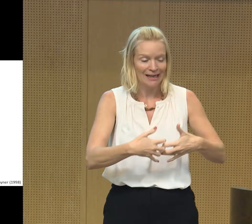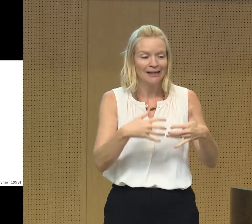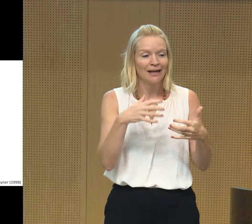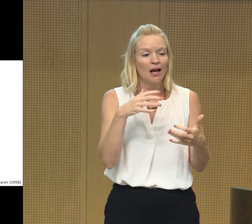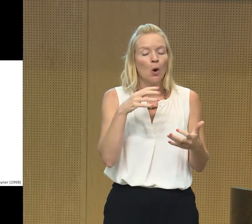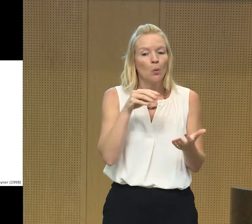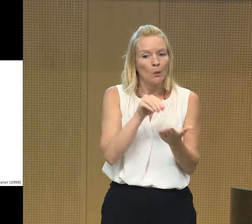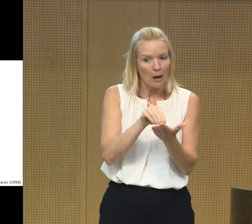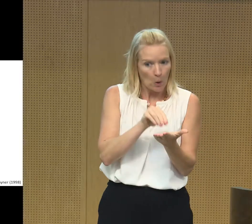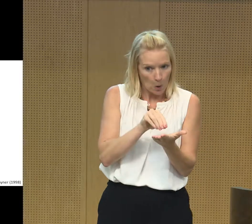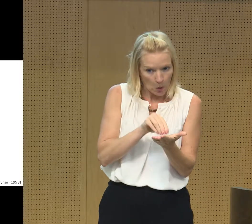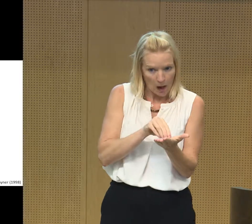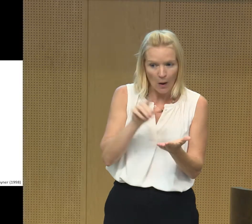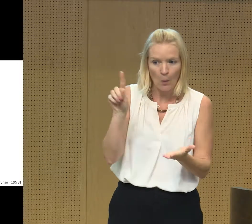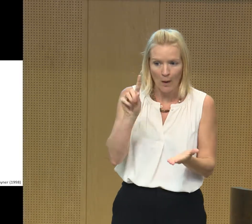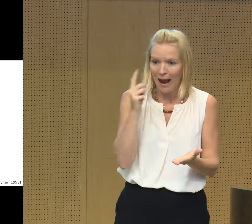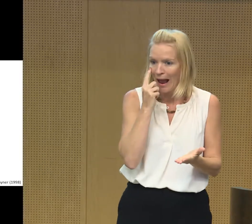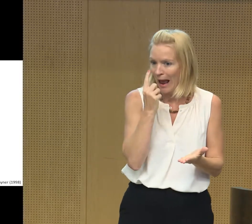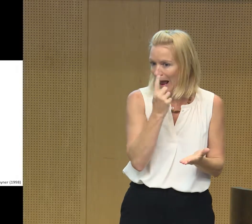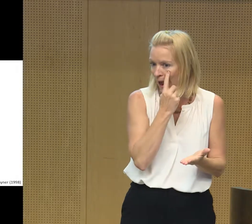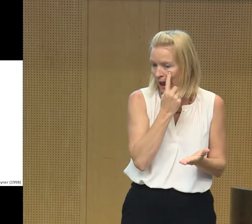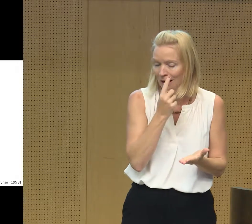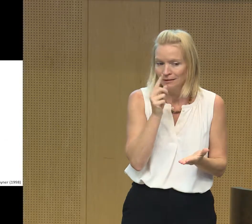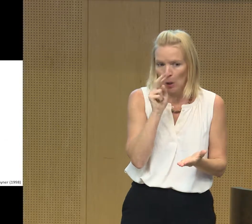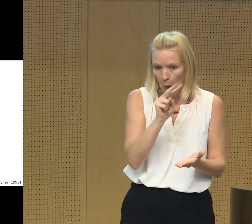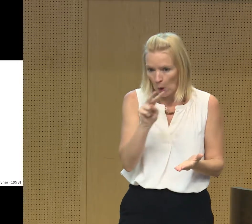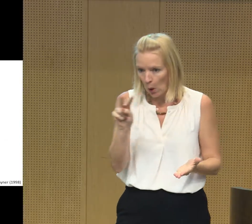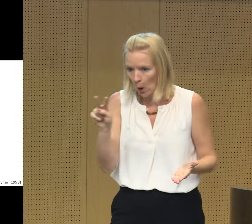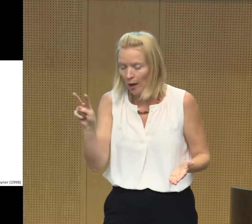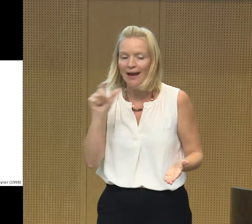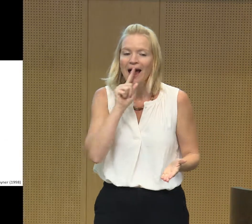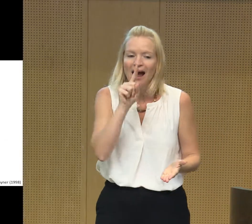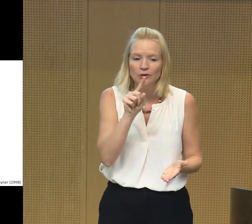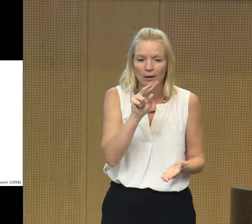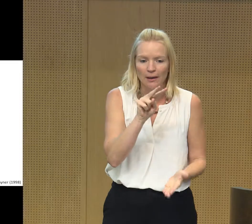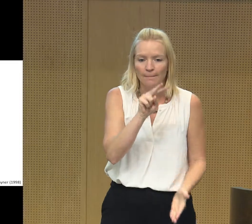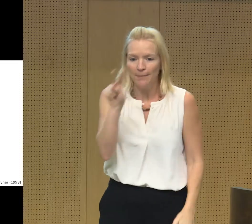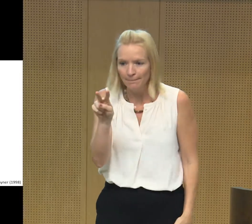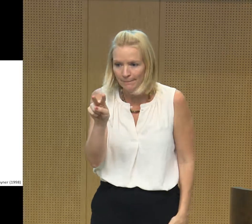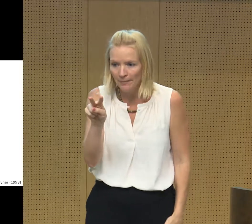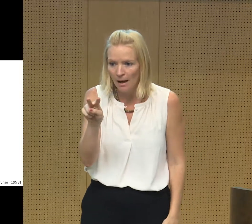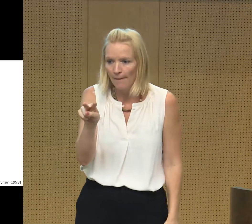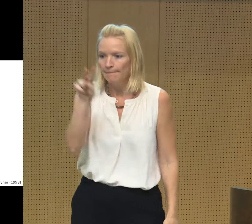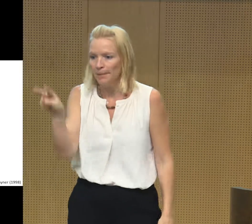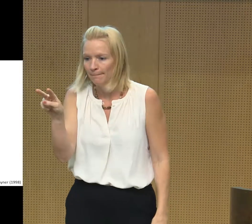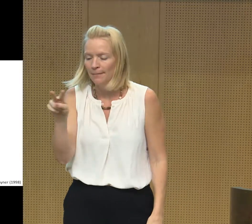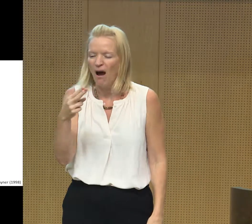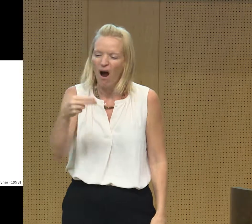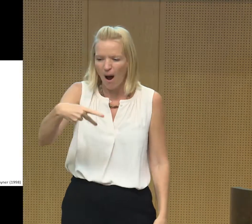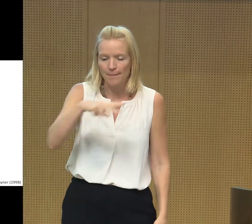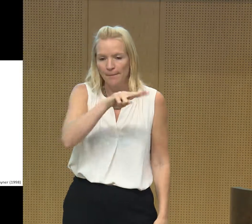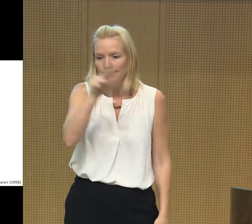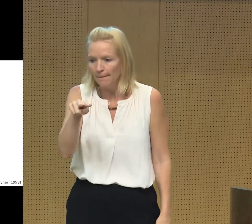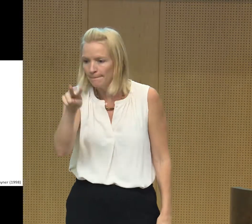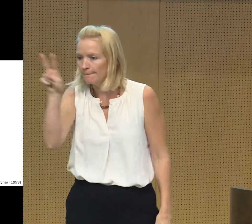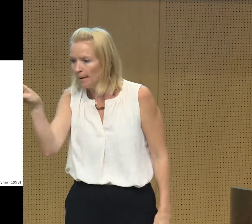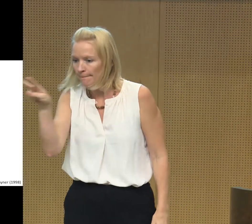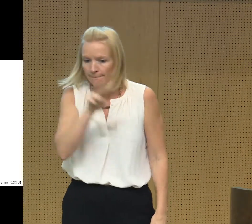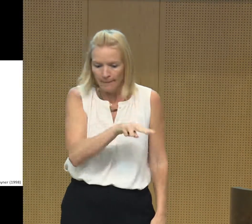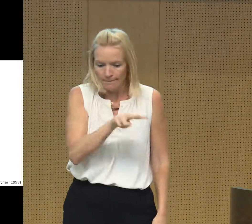But we do have the technology to record where your eyes are looking while you read. And actually, what